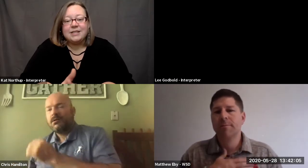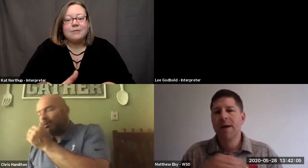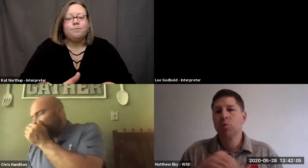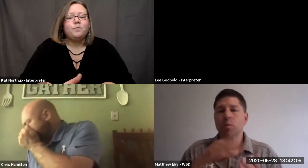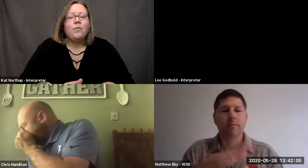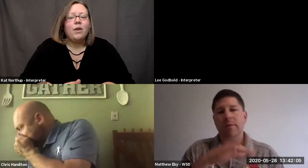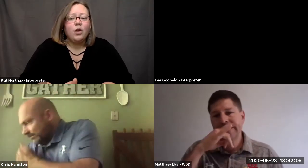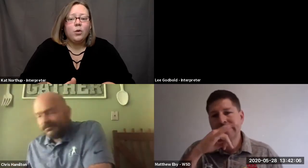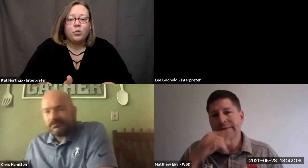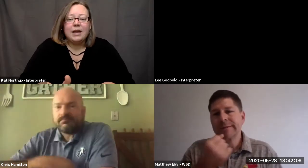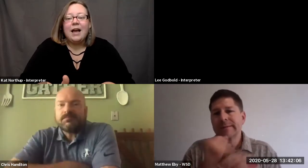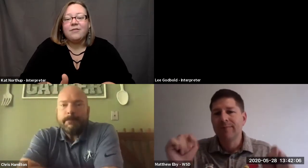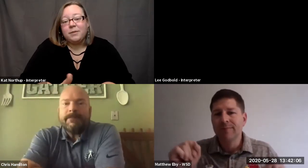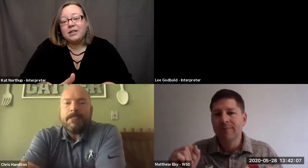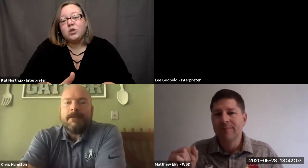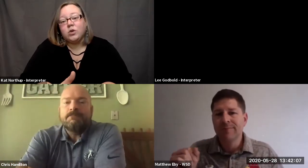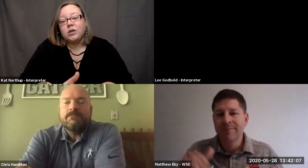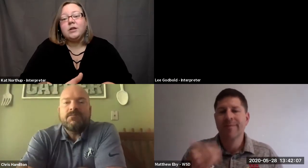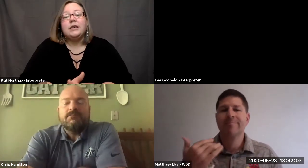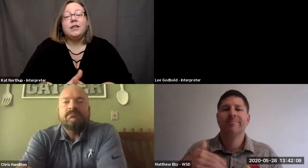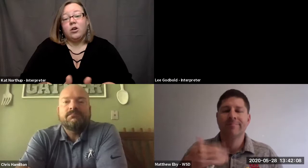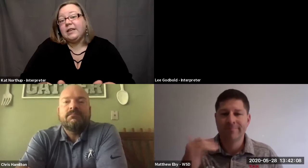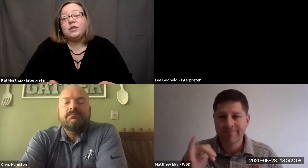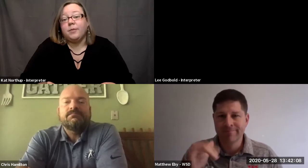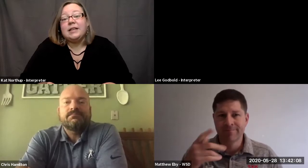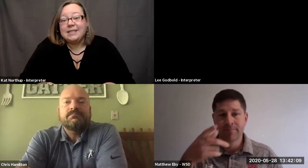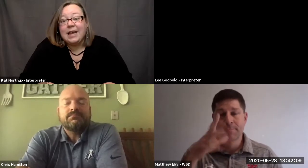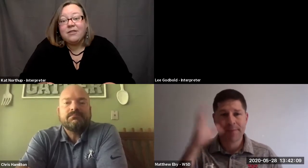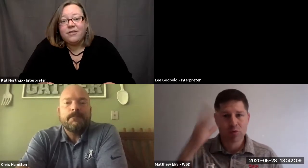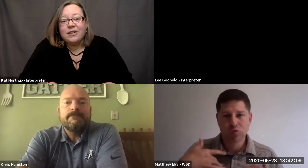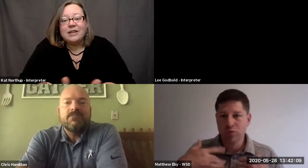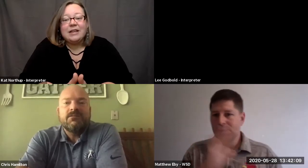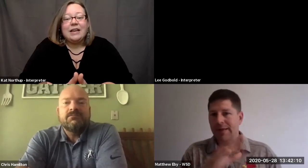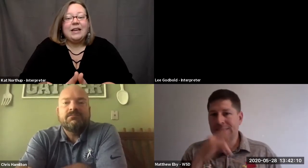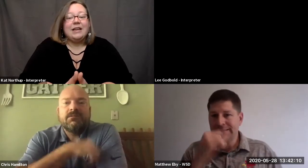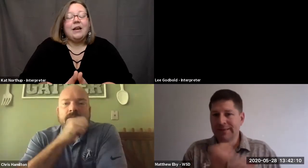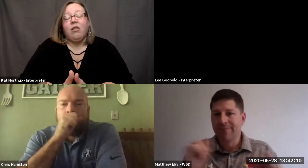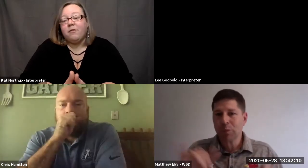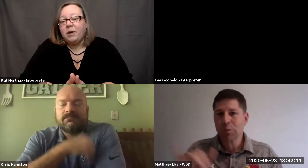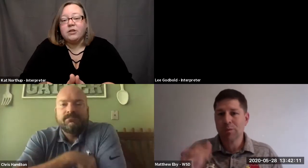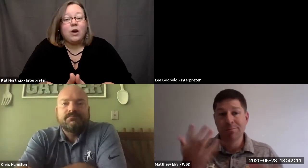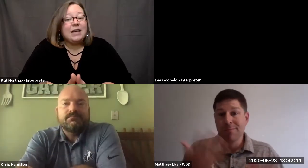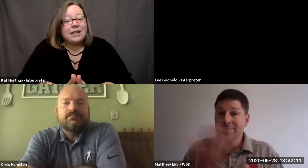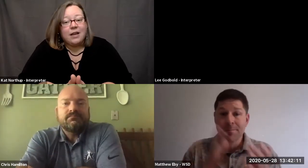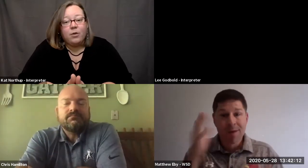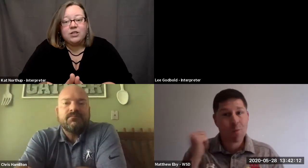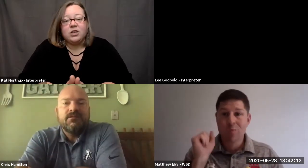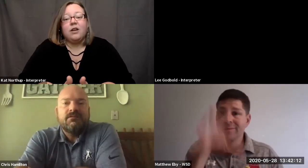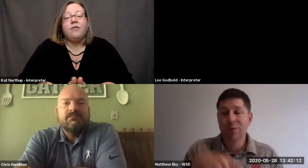and you know, we have to make sure that our kids remain safe. And a lot of parents are asking that question of how